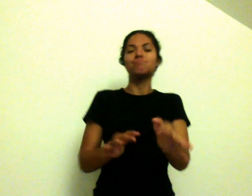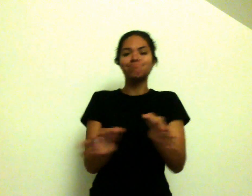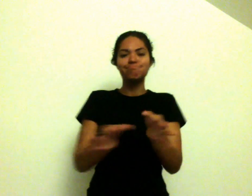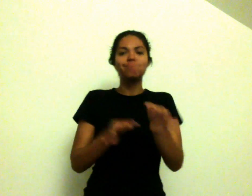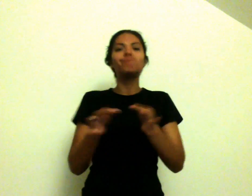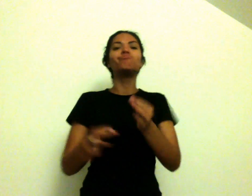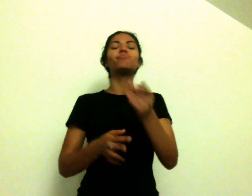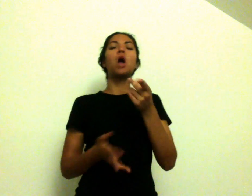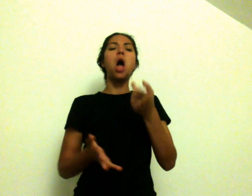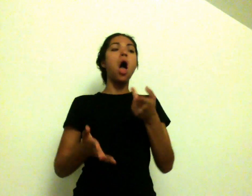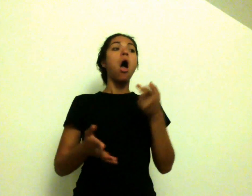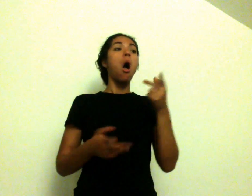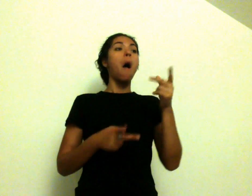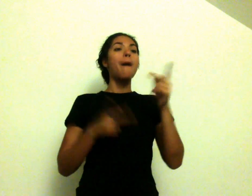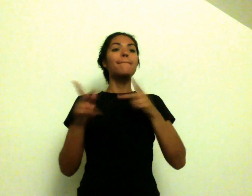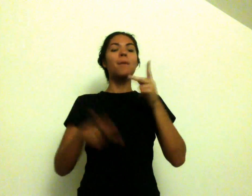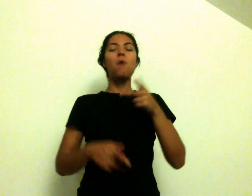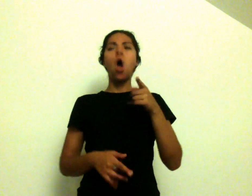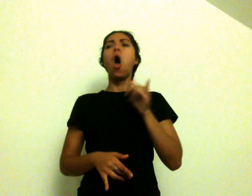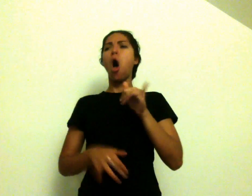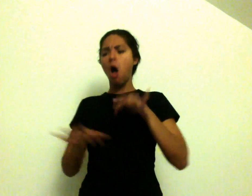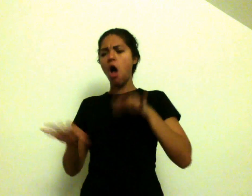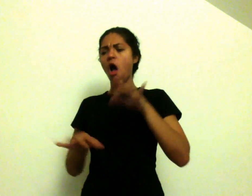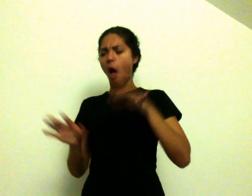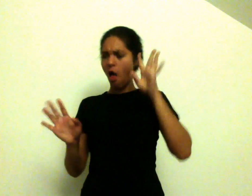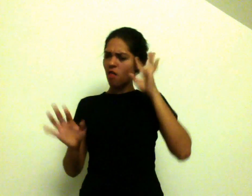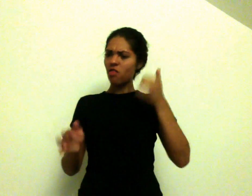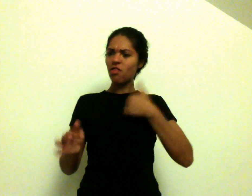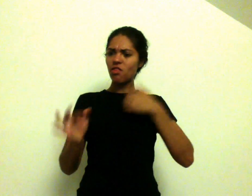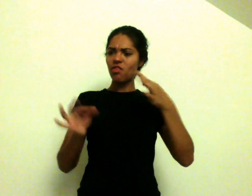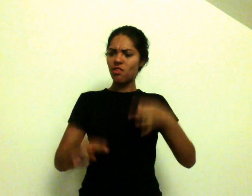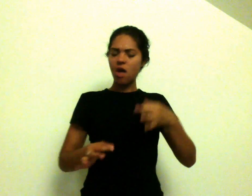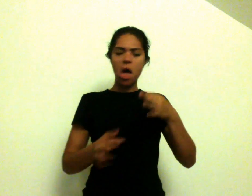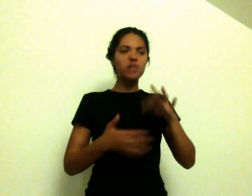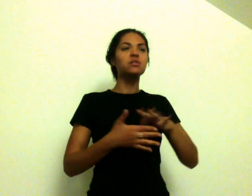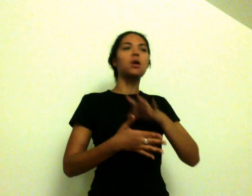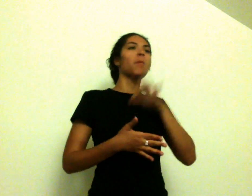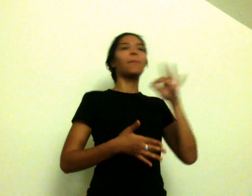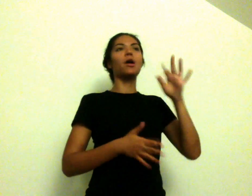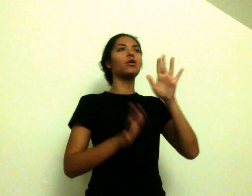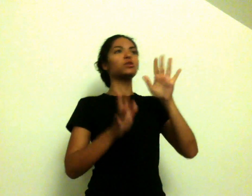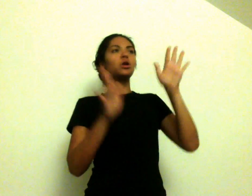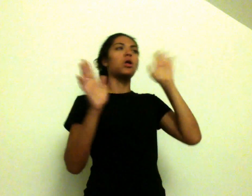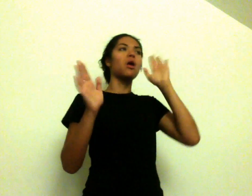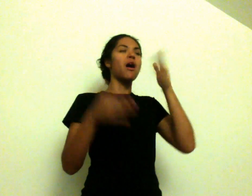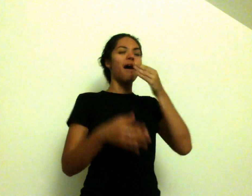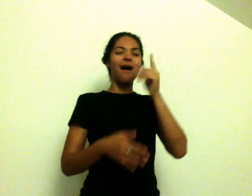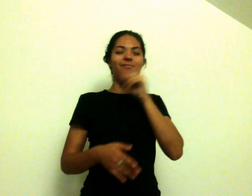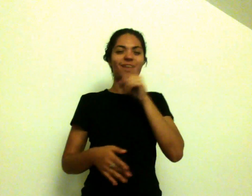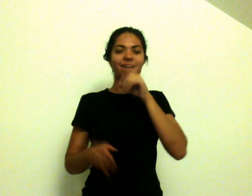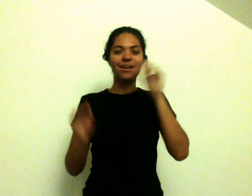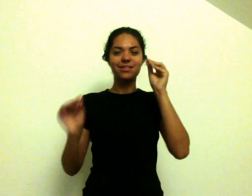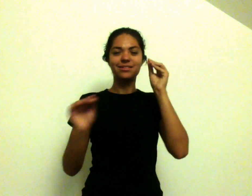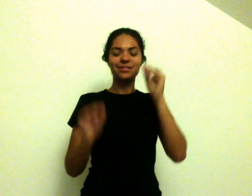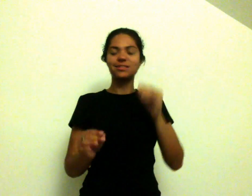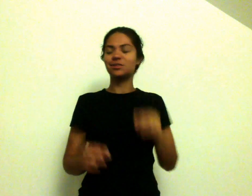attraction known as the New Spirituality. It's so fascinating that people who are so successful look for